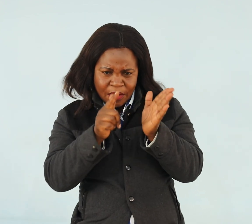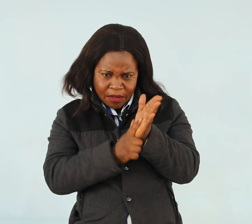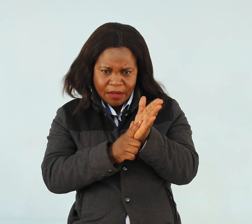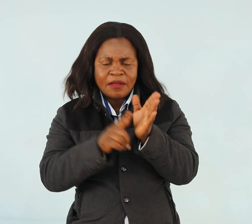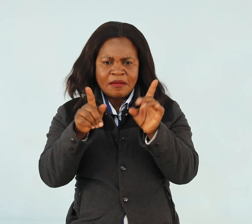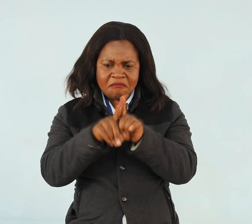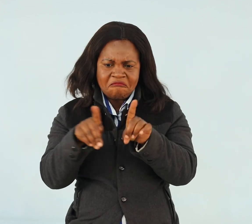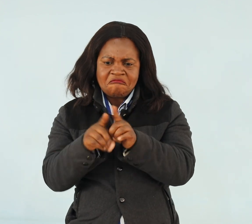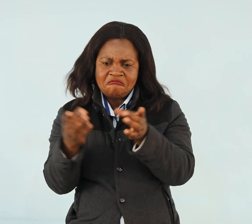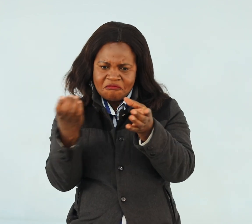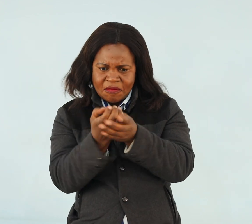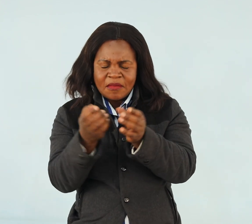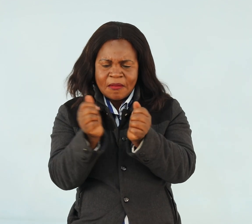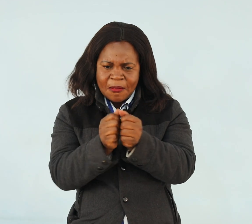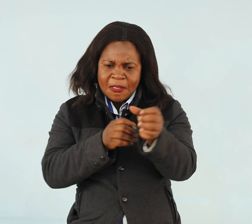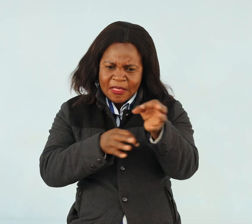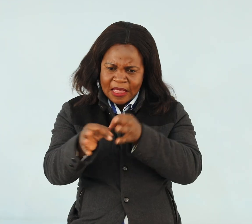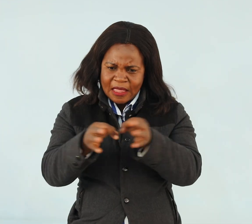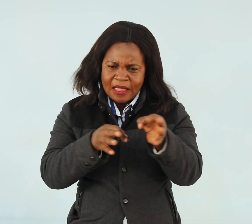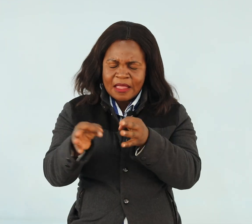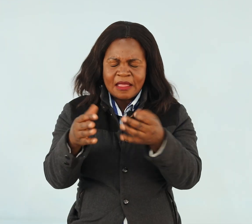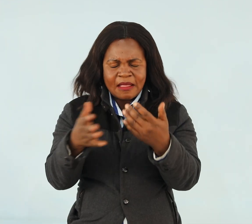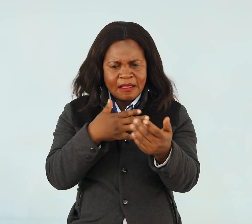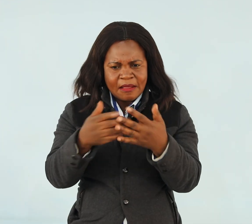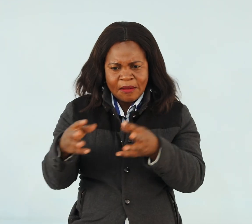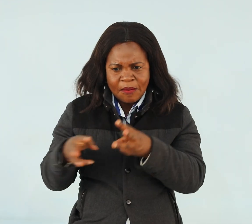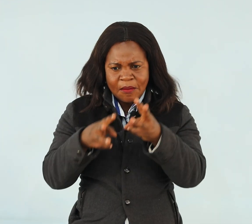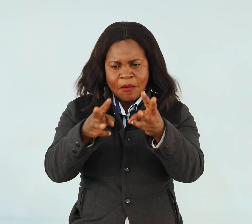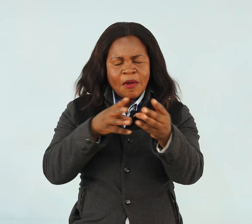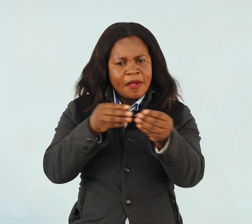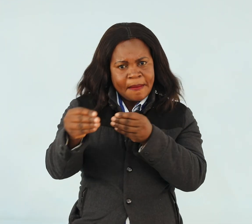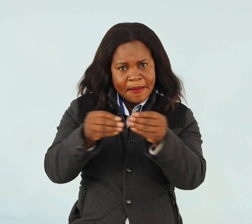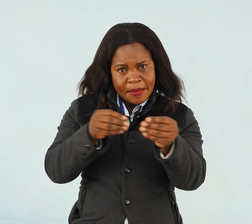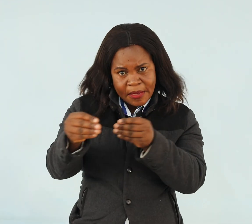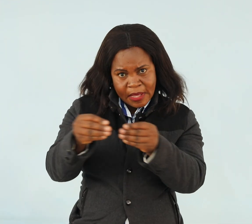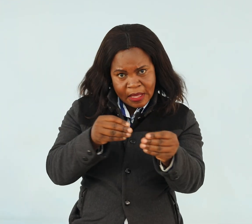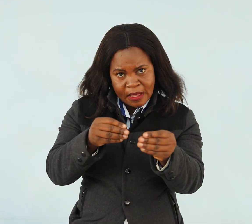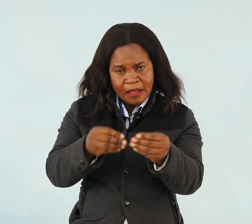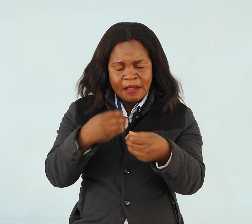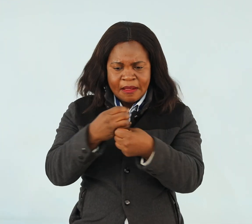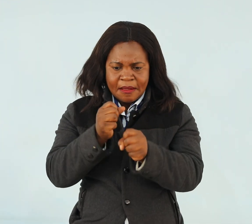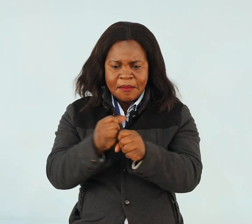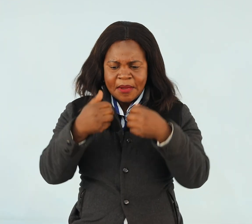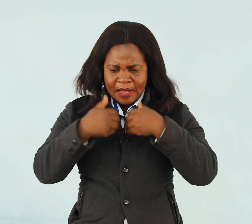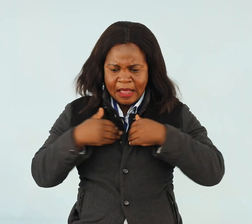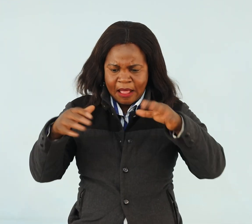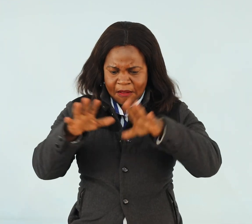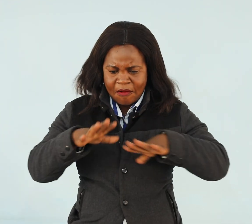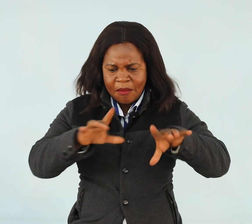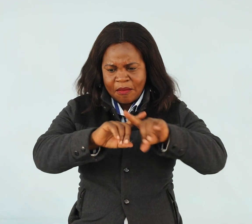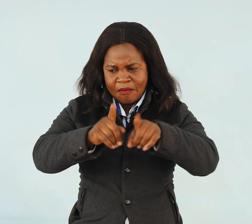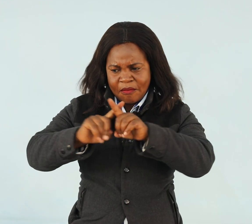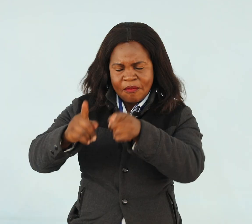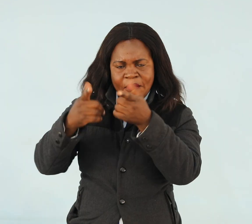engage with the simplified materials made available in the various languages.